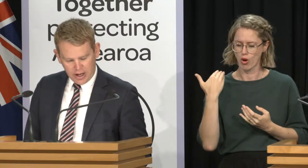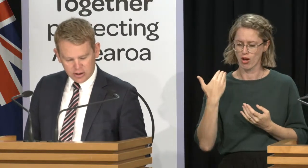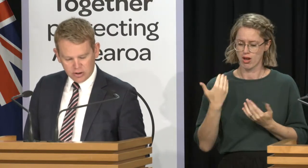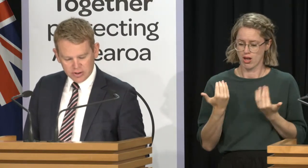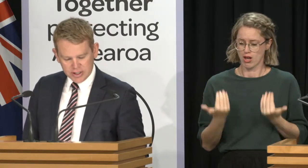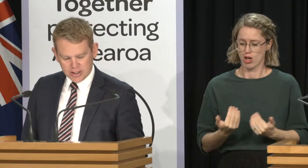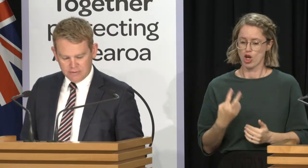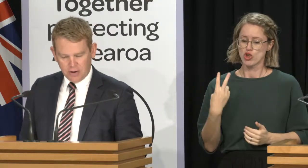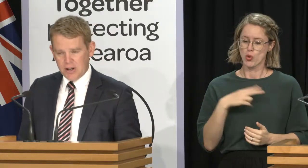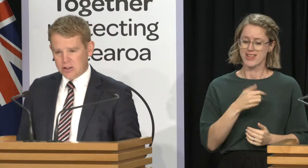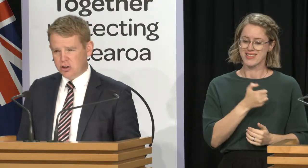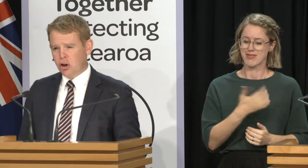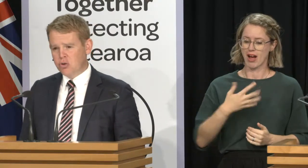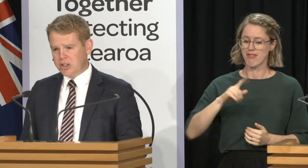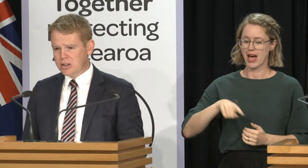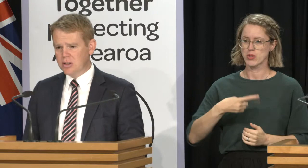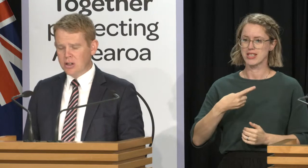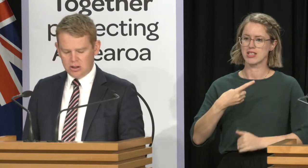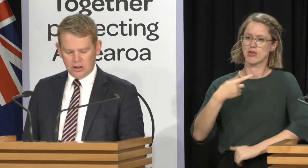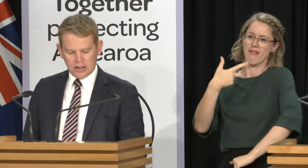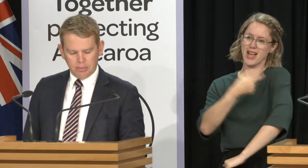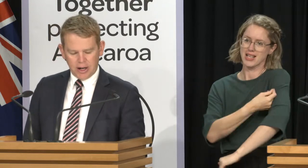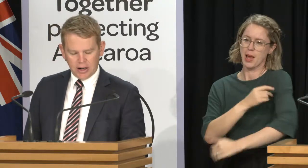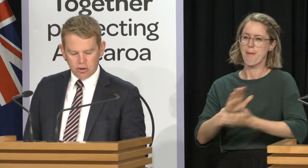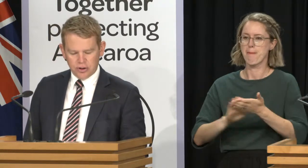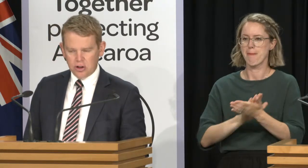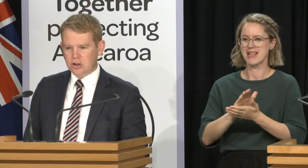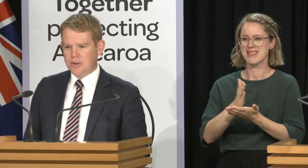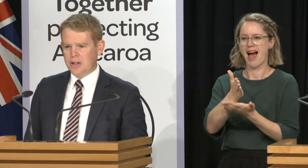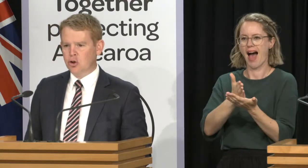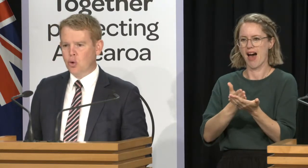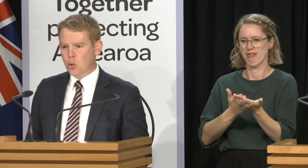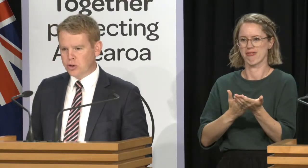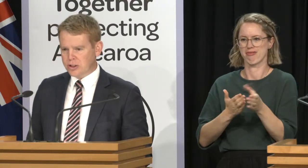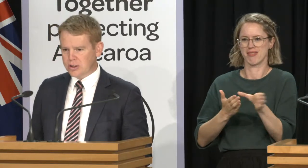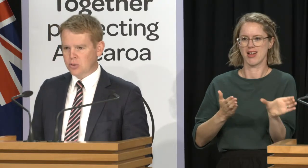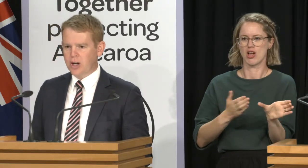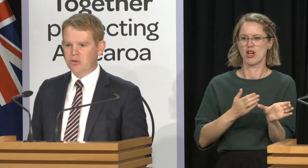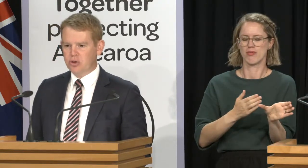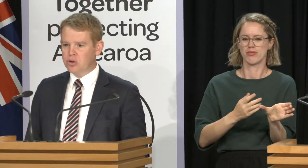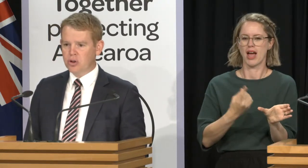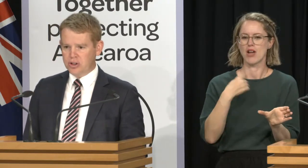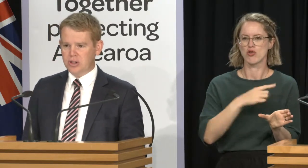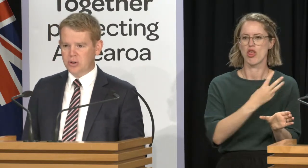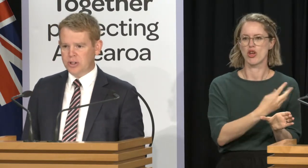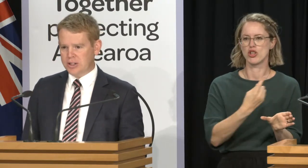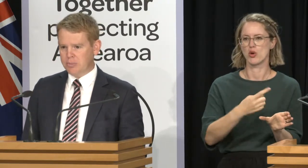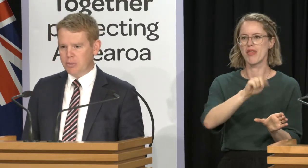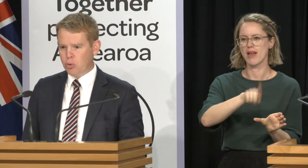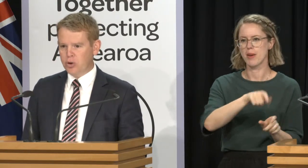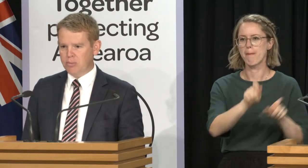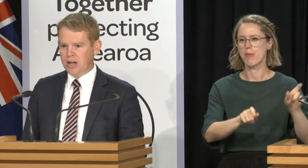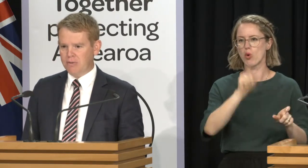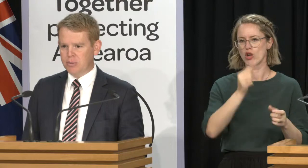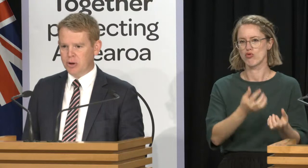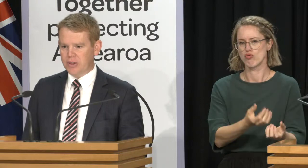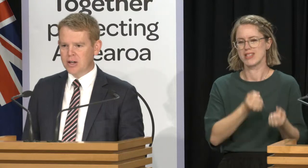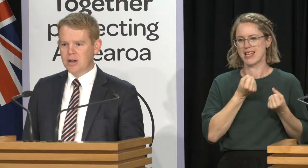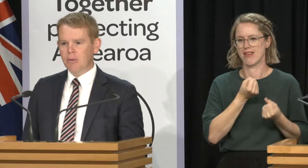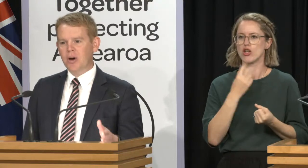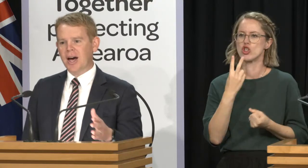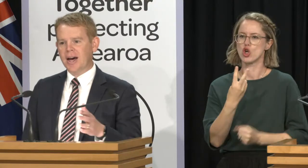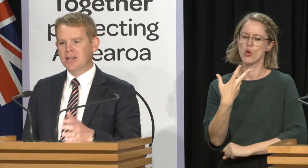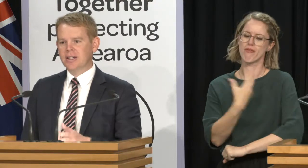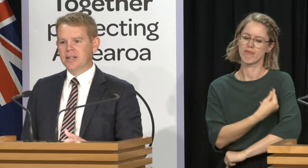got 265,000 doses, so that's about 132,000 courses, or 132,000 people who can be covered by